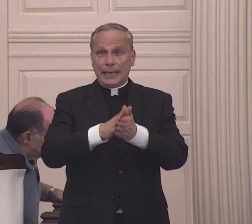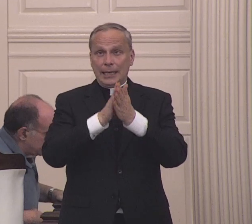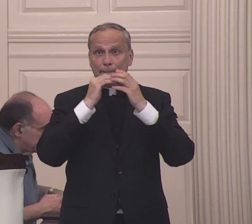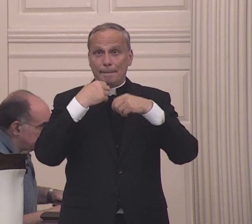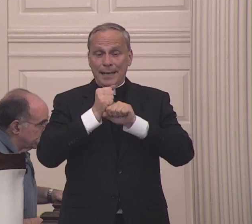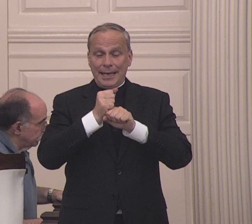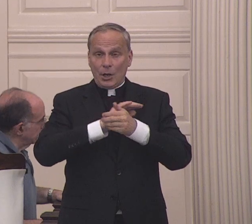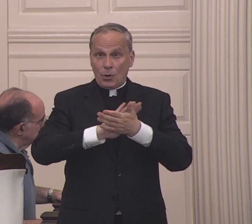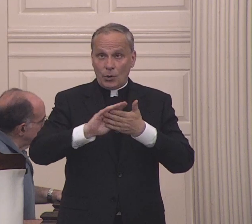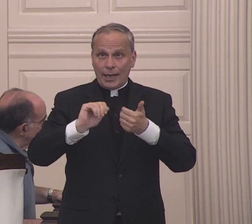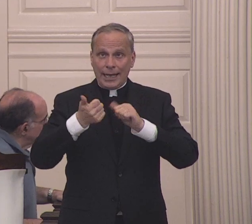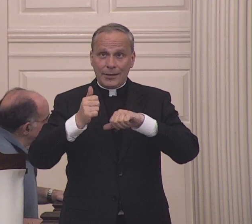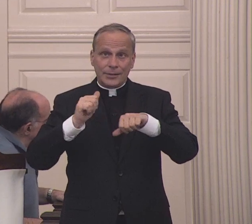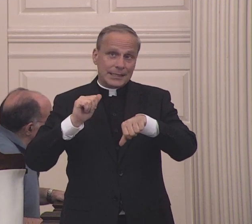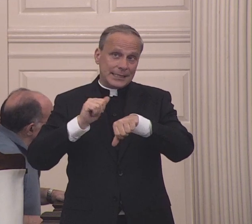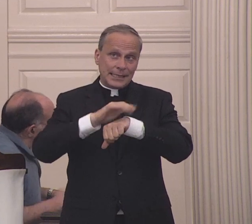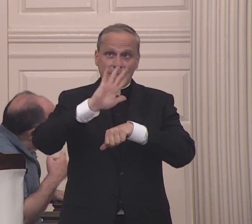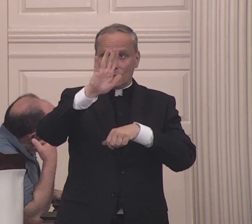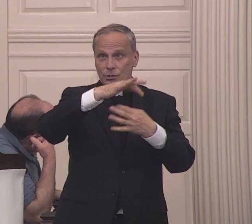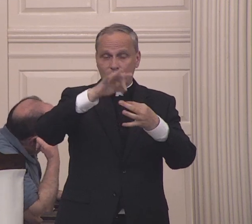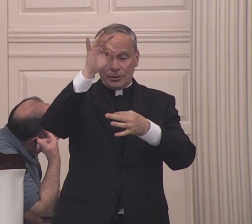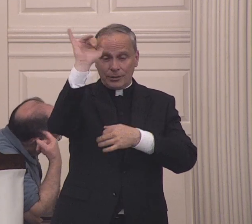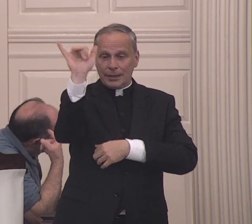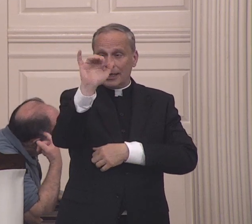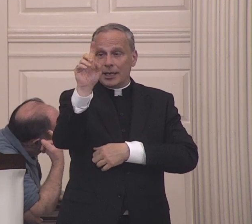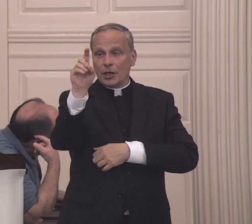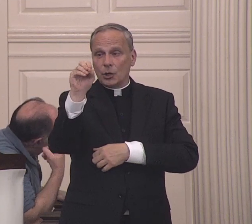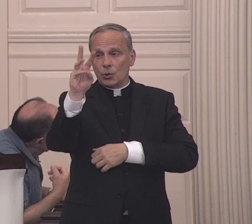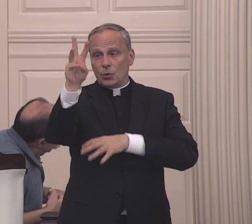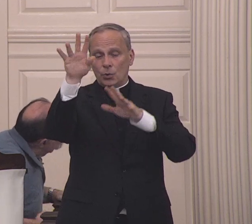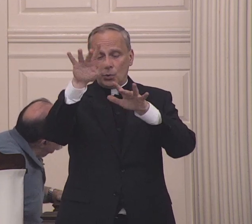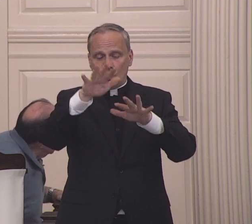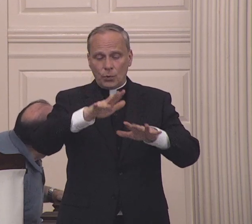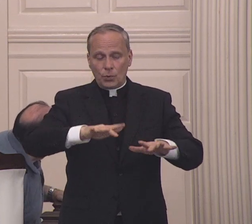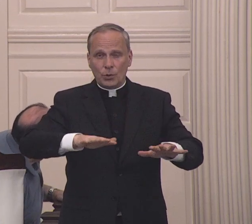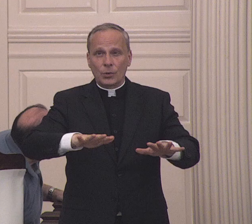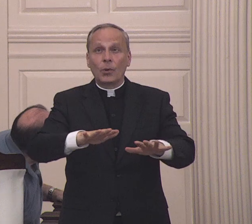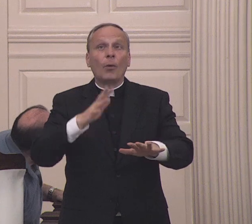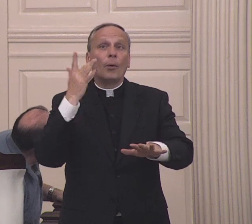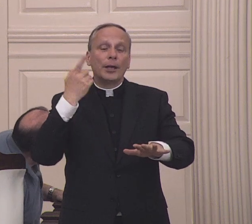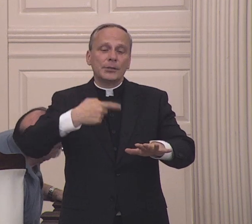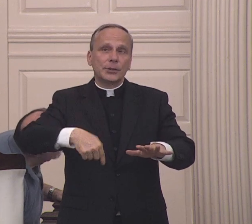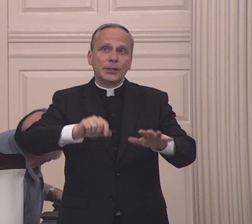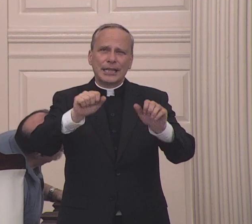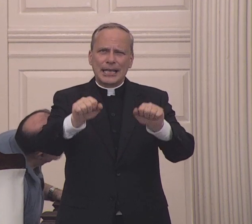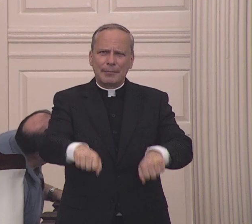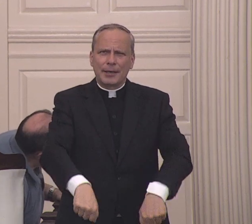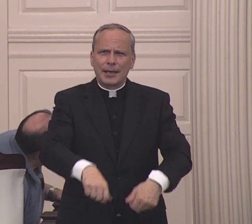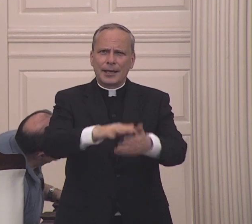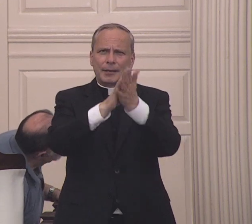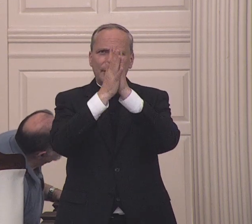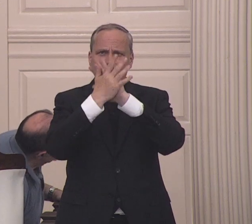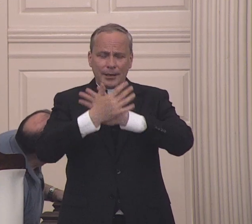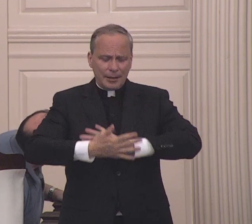pray, by sending down your Spirit upon them like the dewfall,